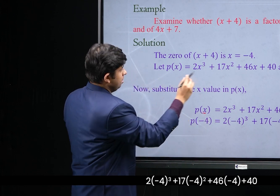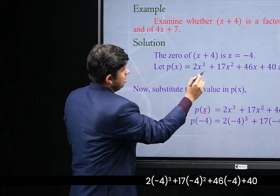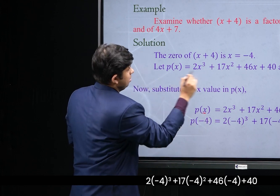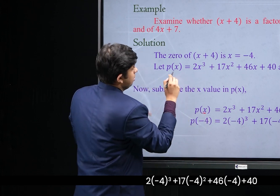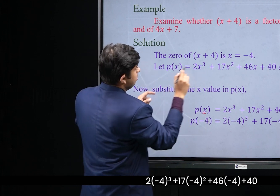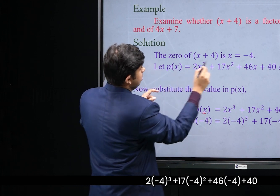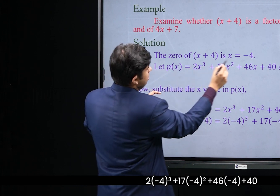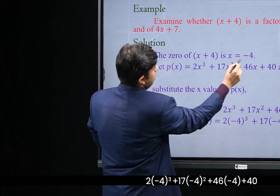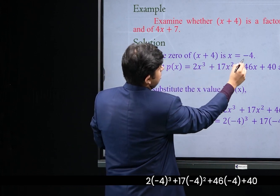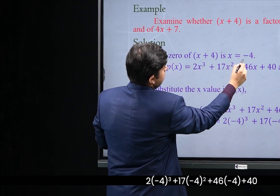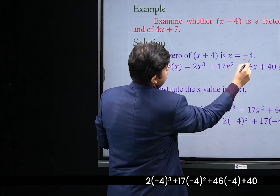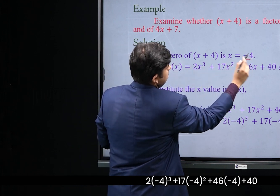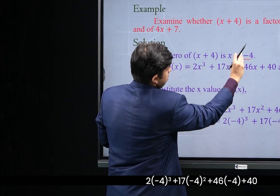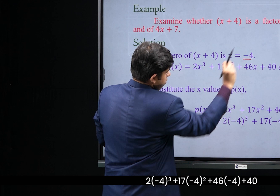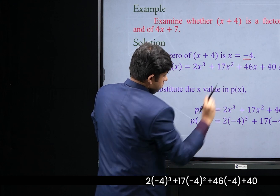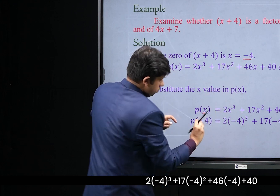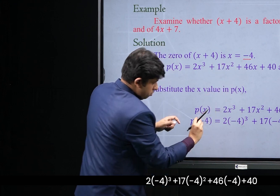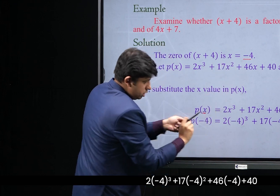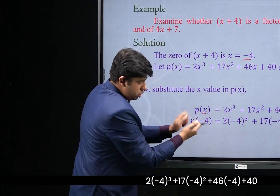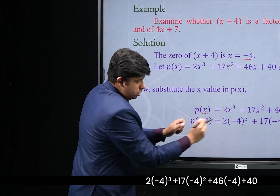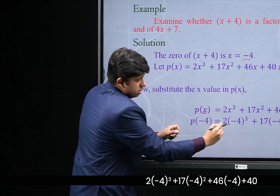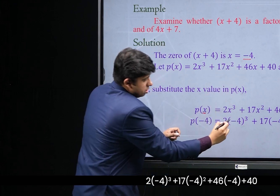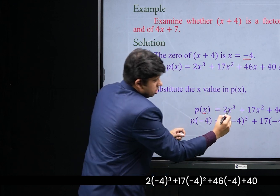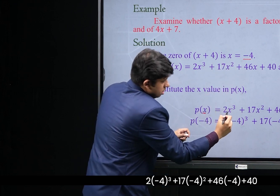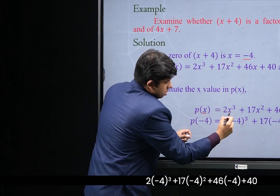plus 46 into minus 4 plus 40.